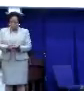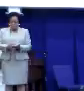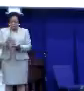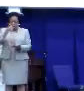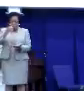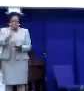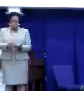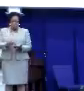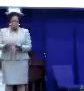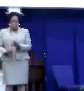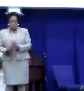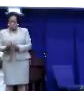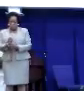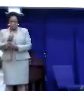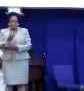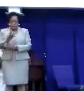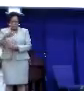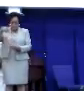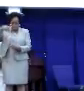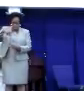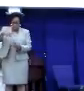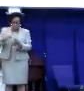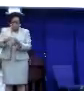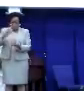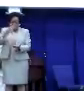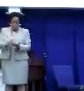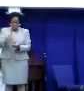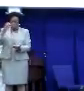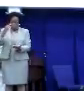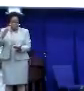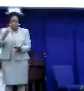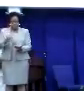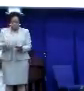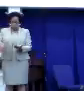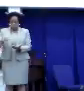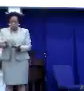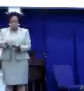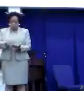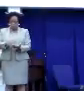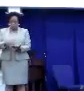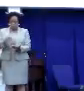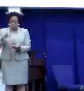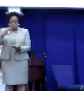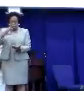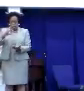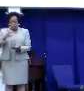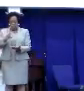potential to grow into whatever is inside, whatever it is set to grow into. So if it's